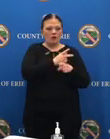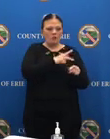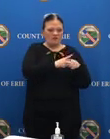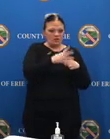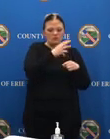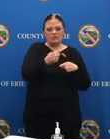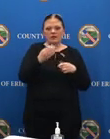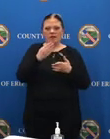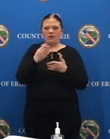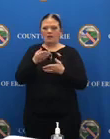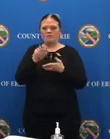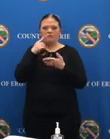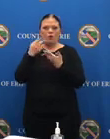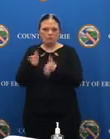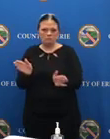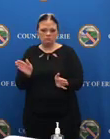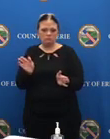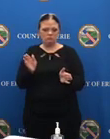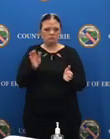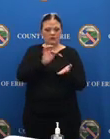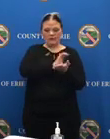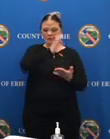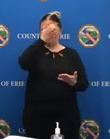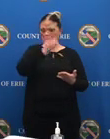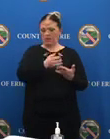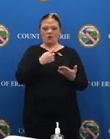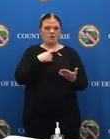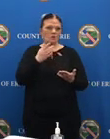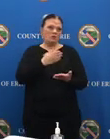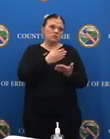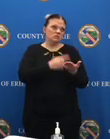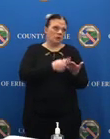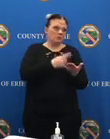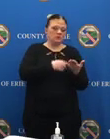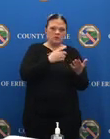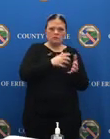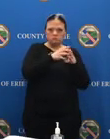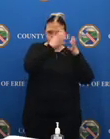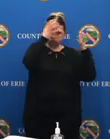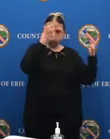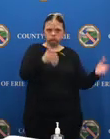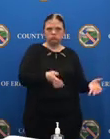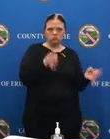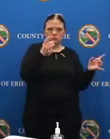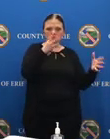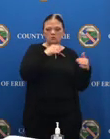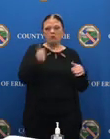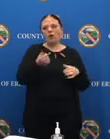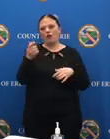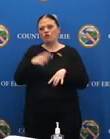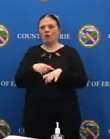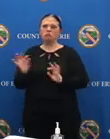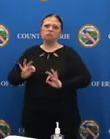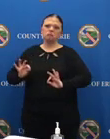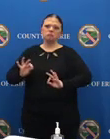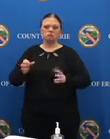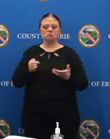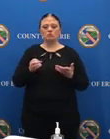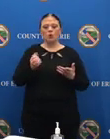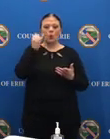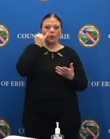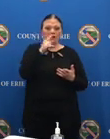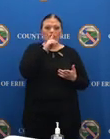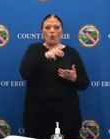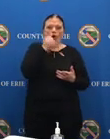general public. And the volume at various times is high, and other times it's not so bad. So I would just say if